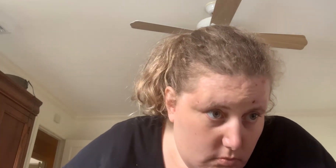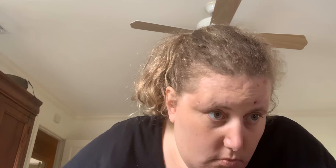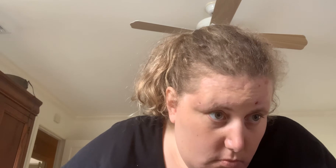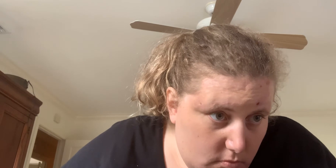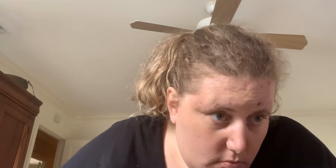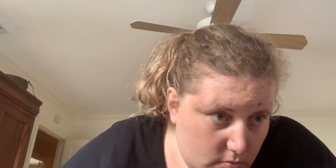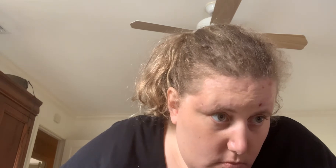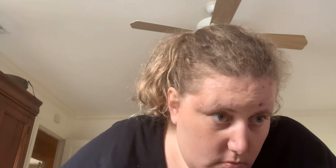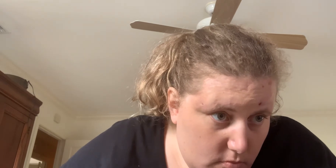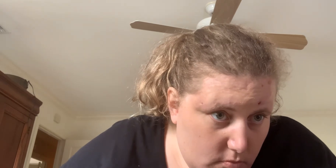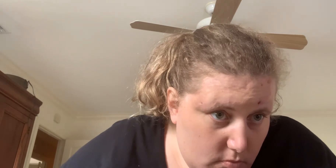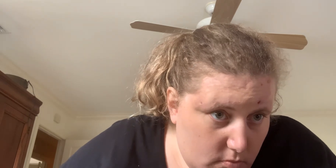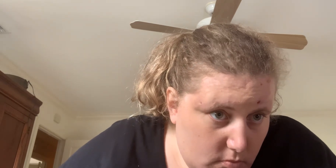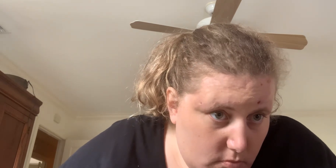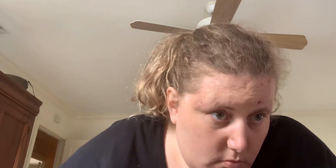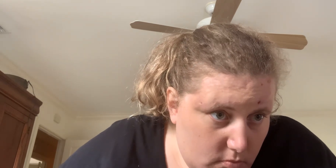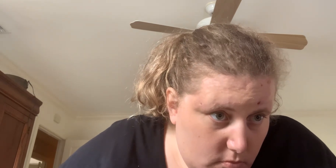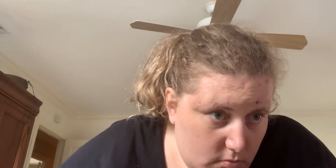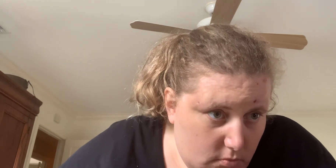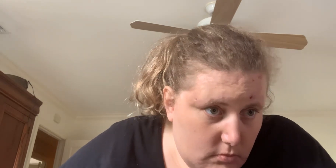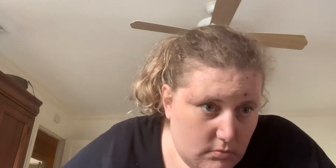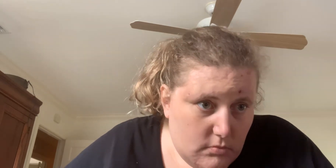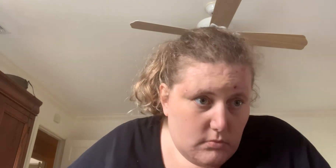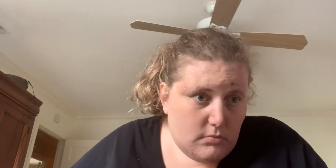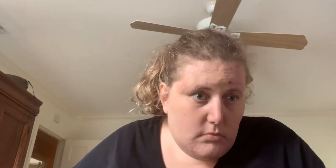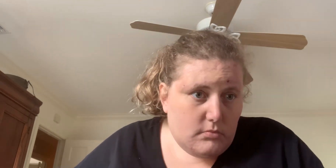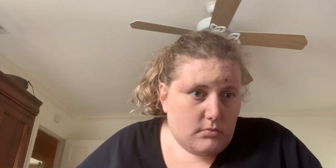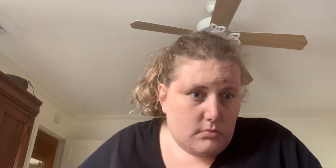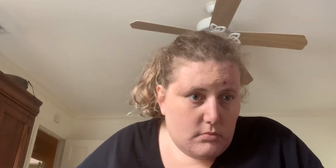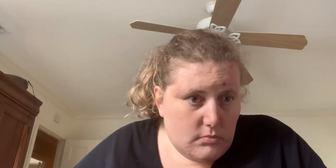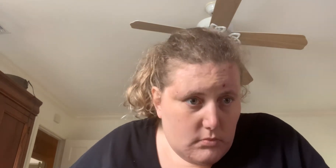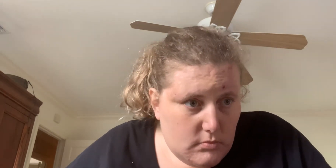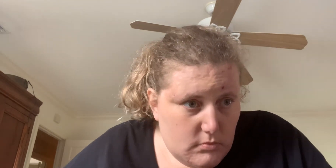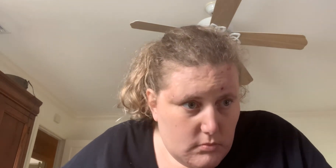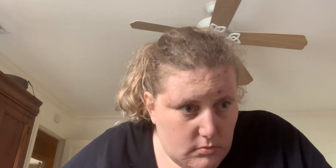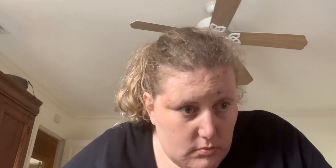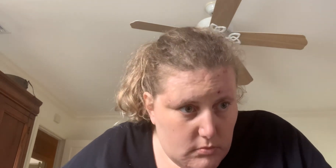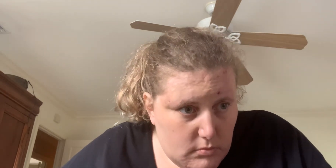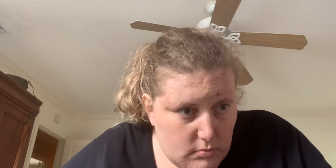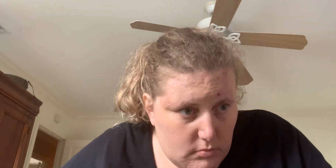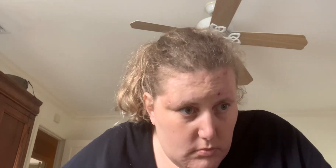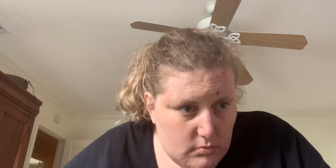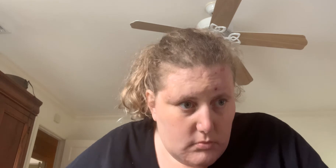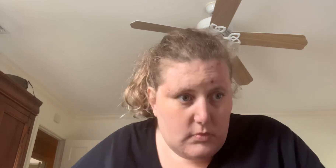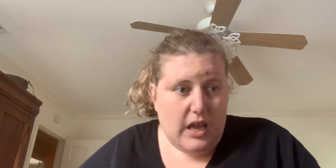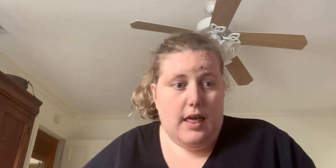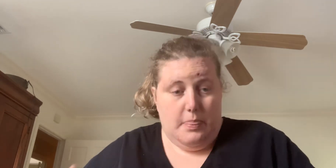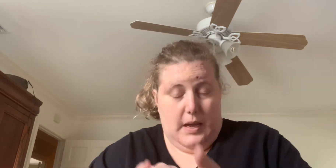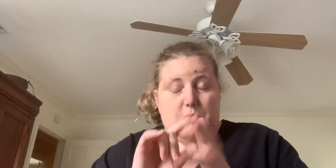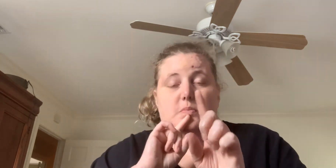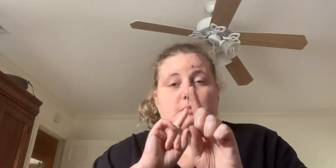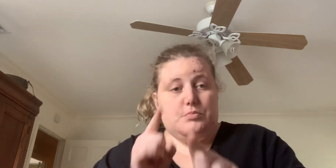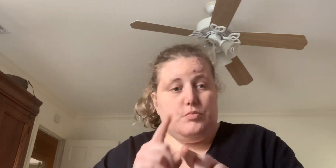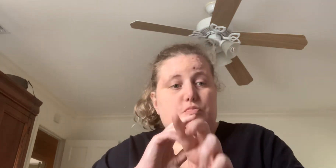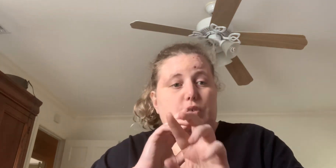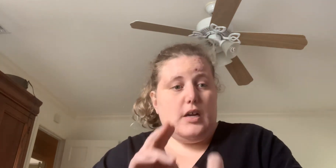oxygen. Don't let that aluminum confuse you. I just threw that in there to let you know that's what's in the reaction. But we don't actually need to write anything